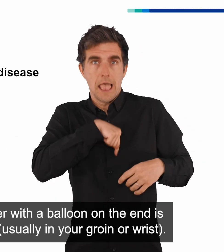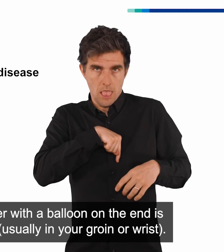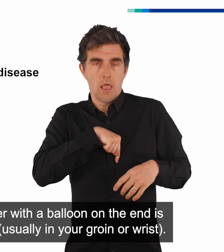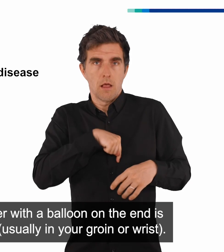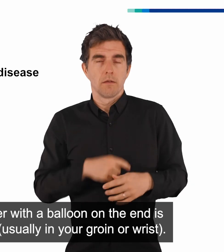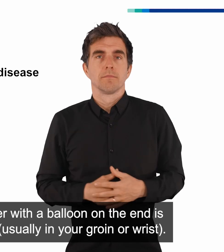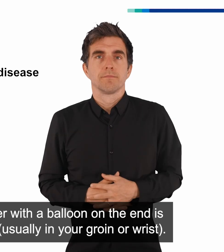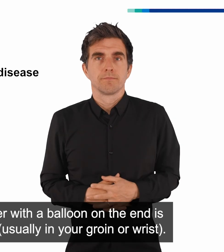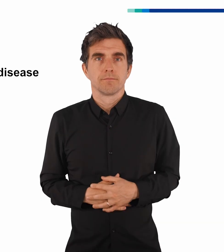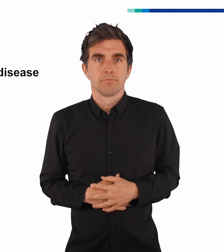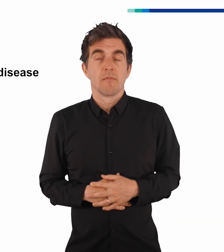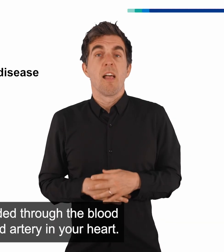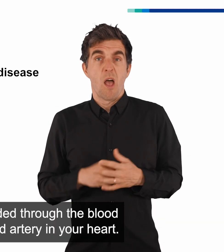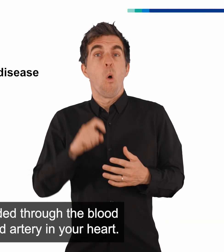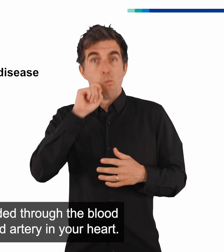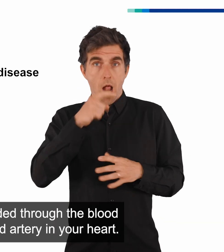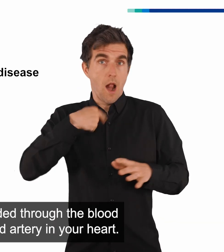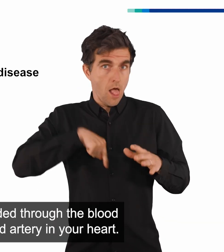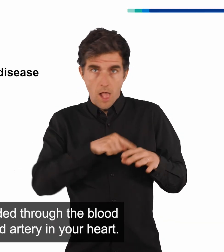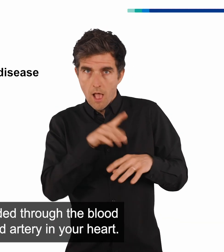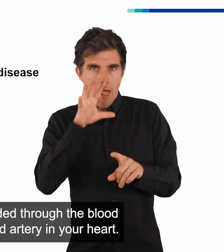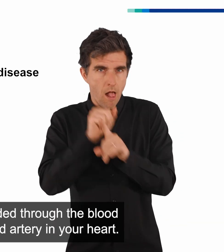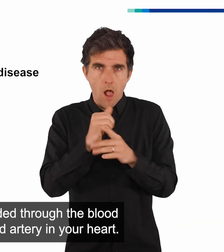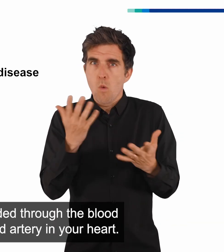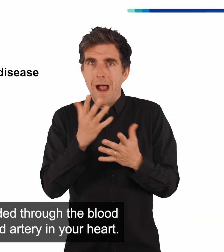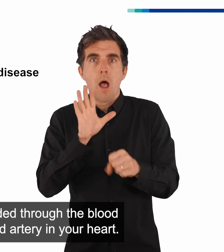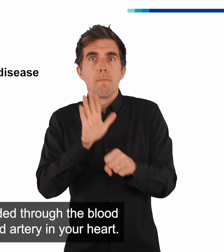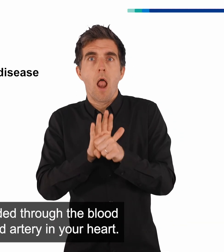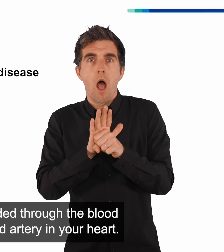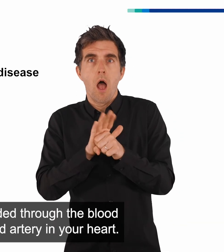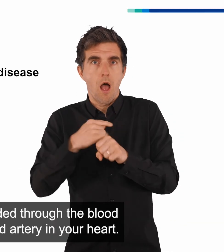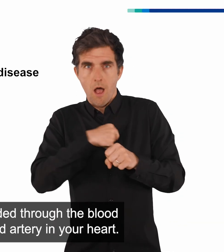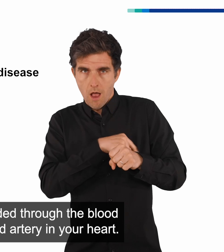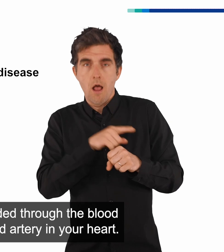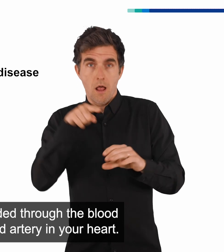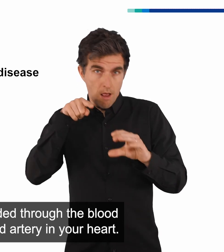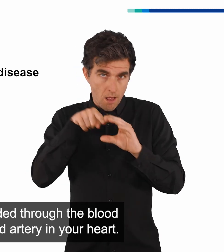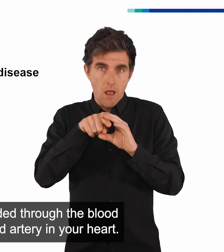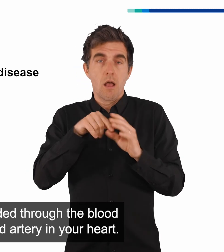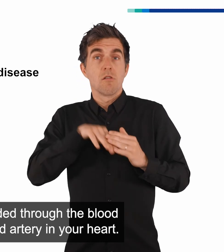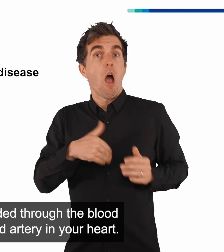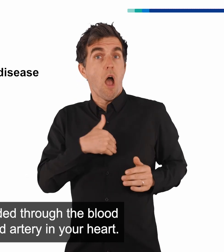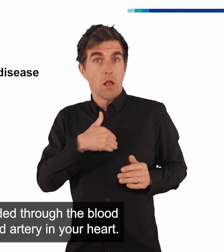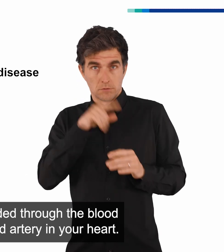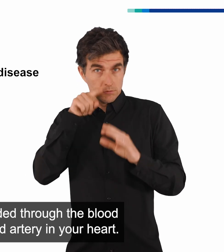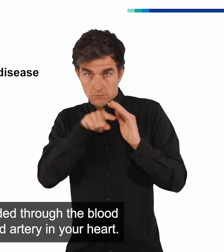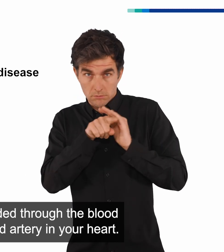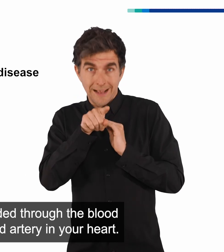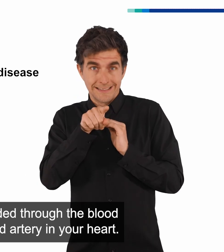keep it open. The balloon is then deflated and removed, leaving the stent to keep blood flowing